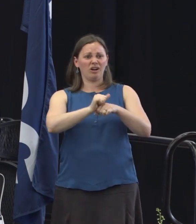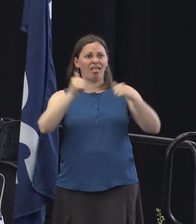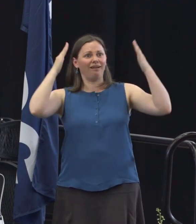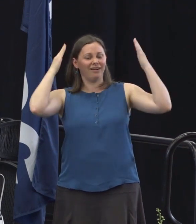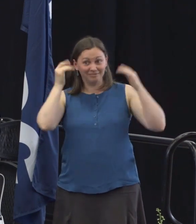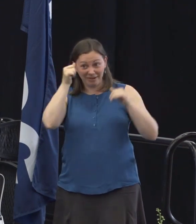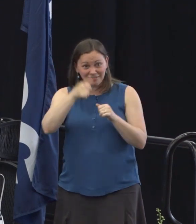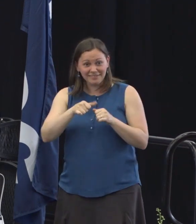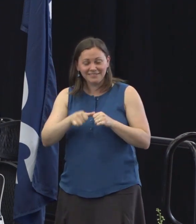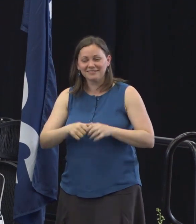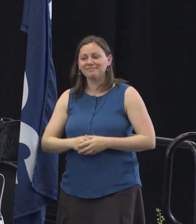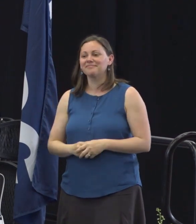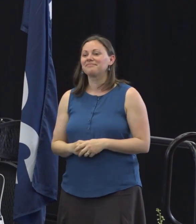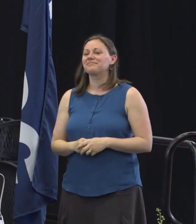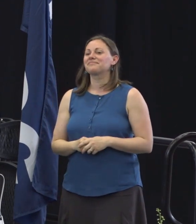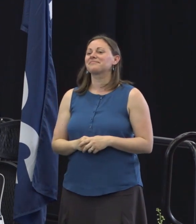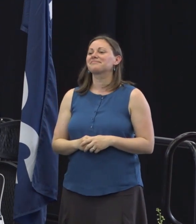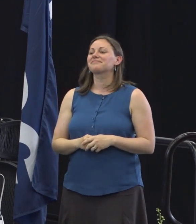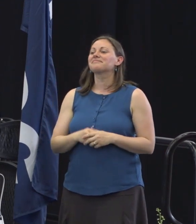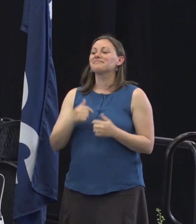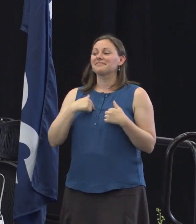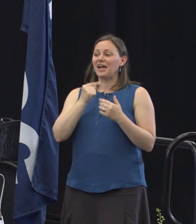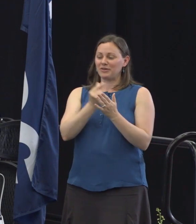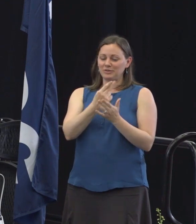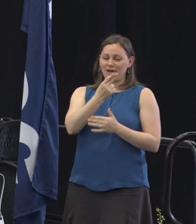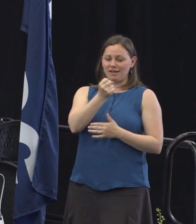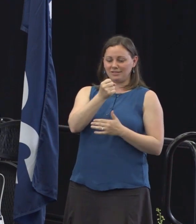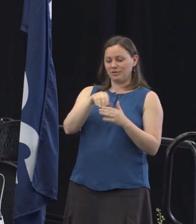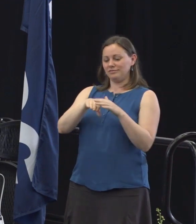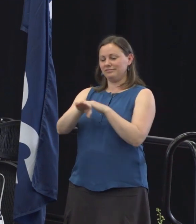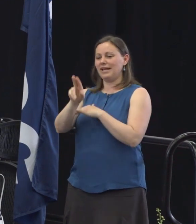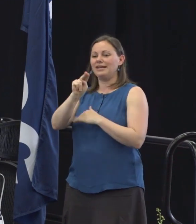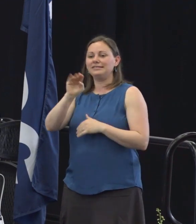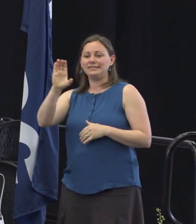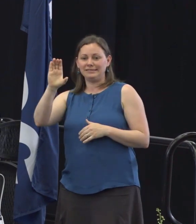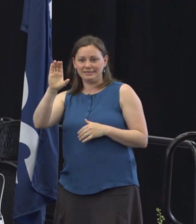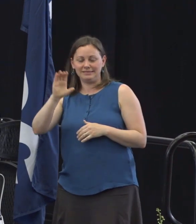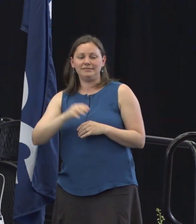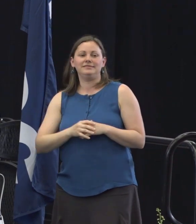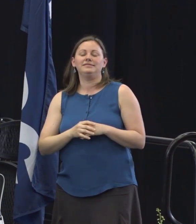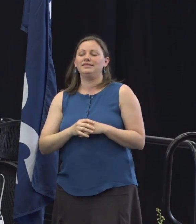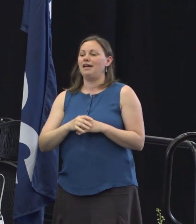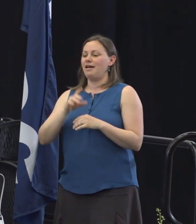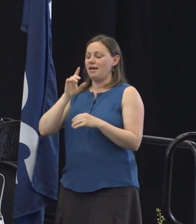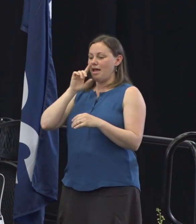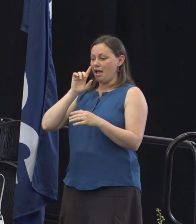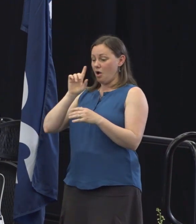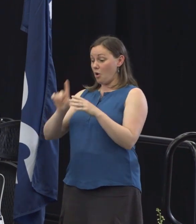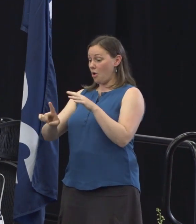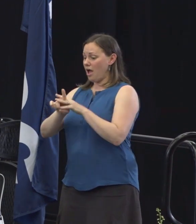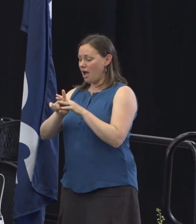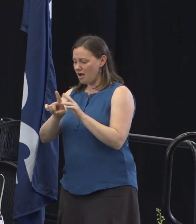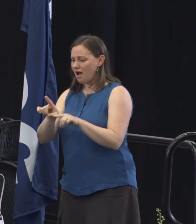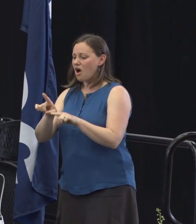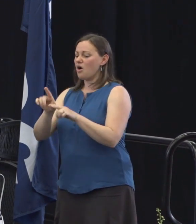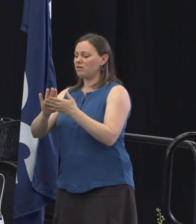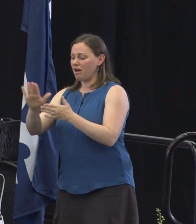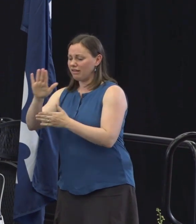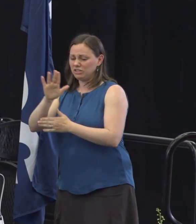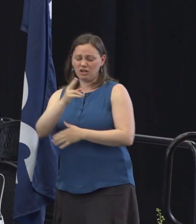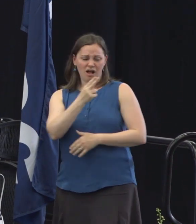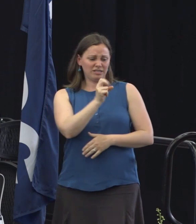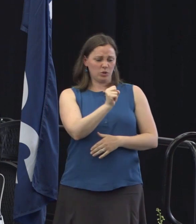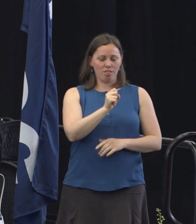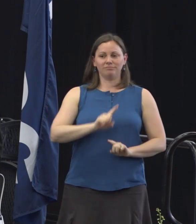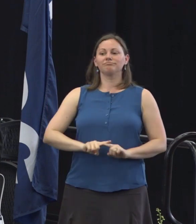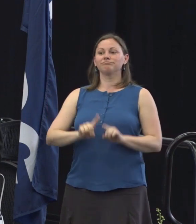remember coming to NSCC right out of high school. I quickly received a reality check on how things were done in college. Coming